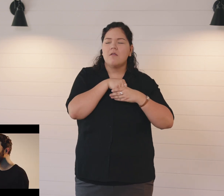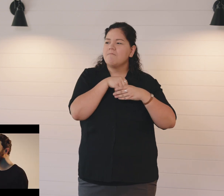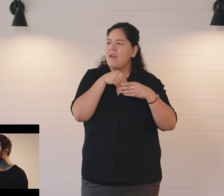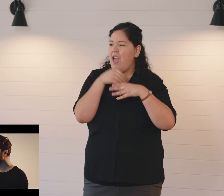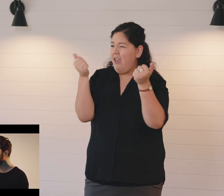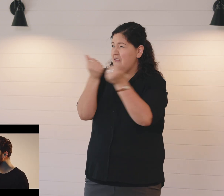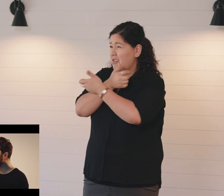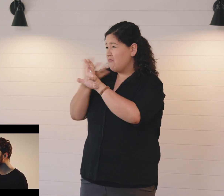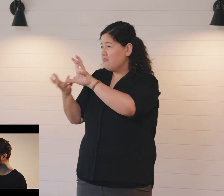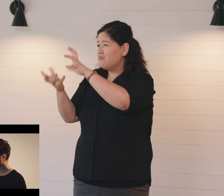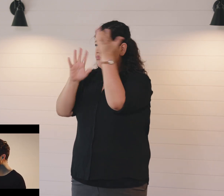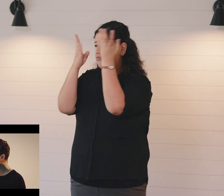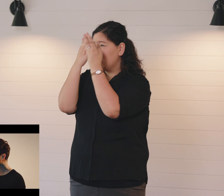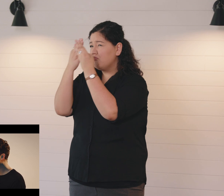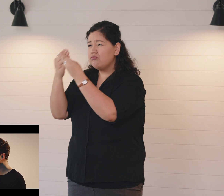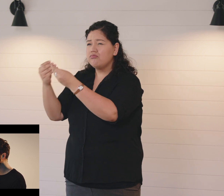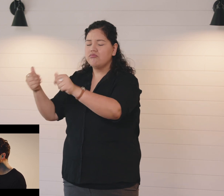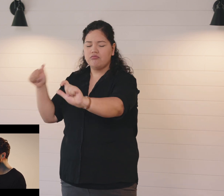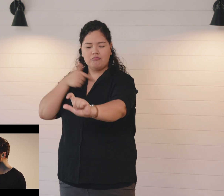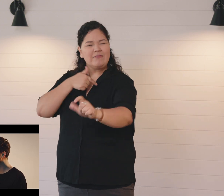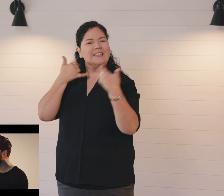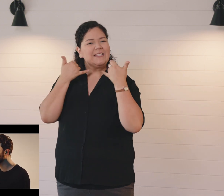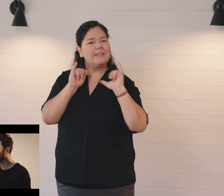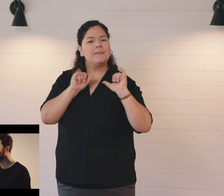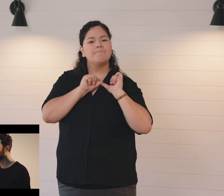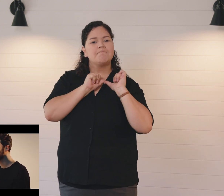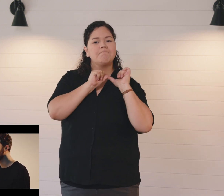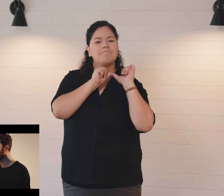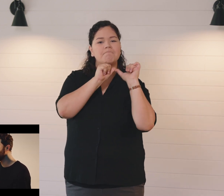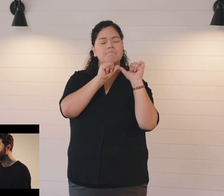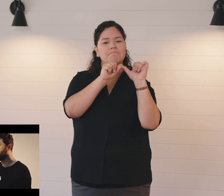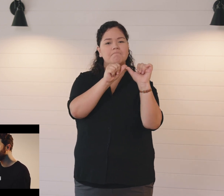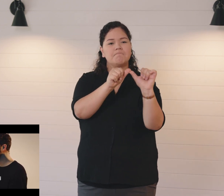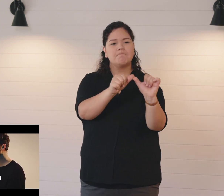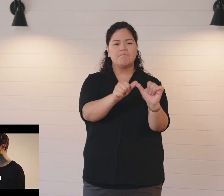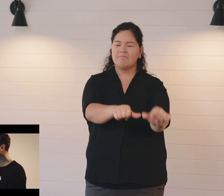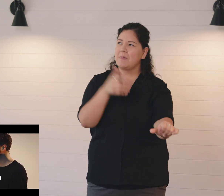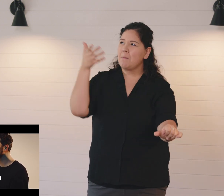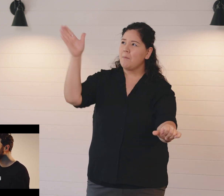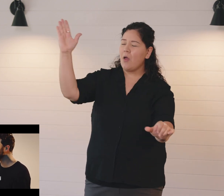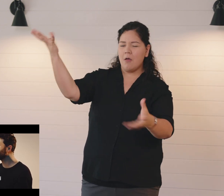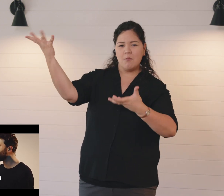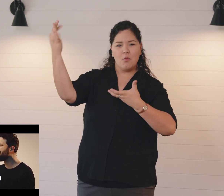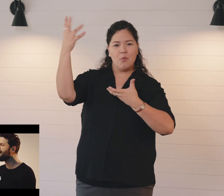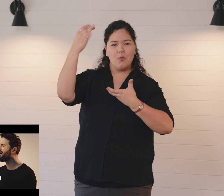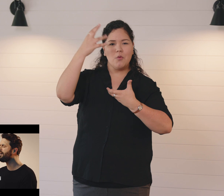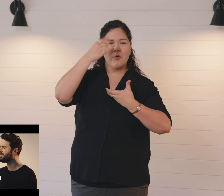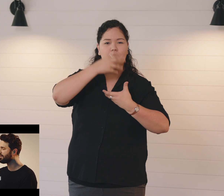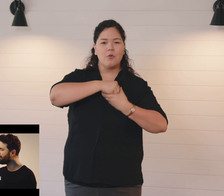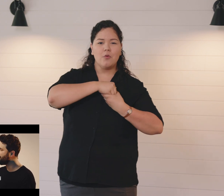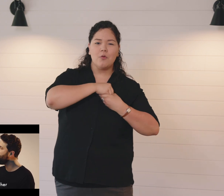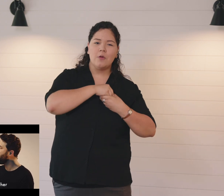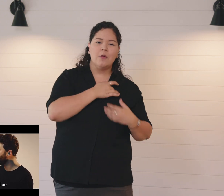When all else has faded, it will not. The anthem of my